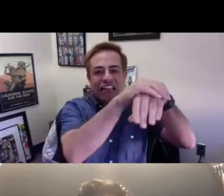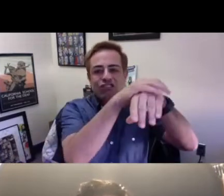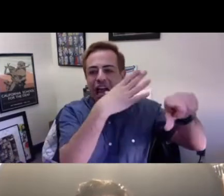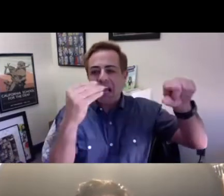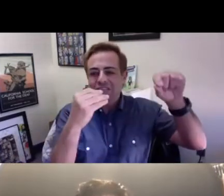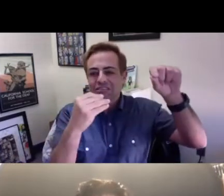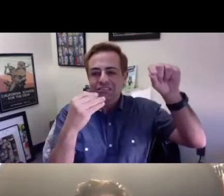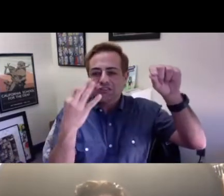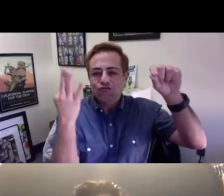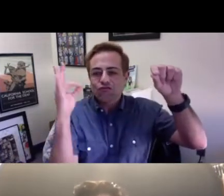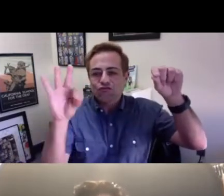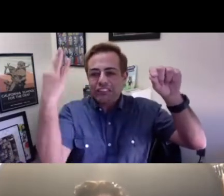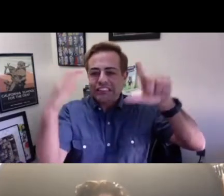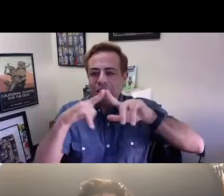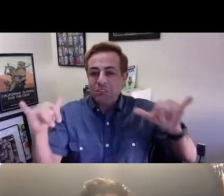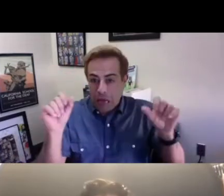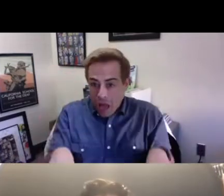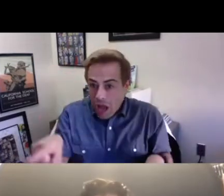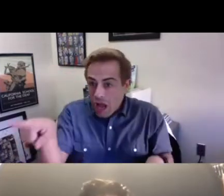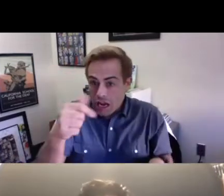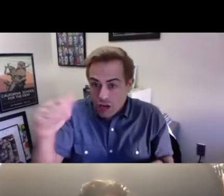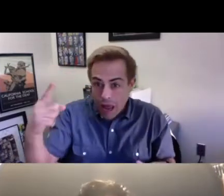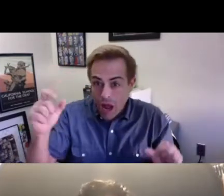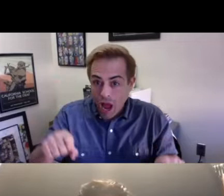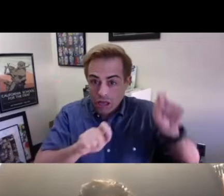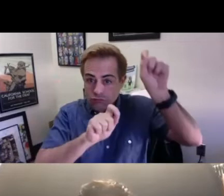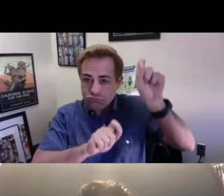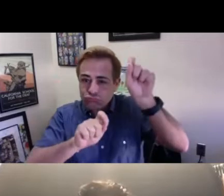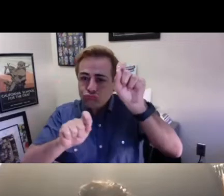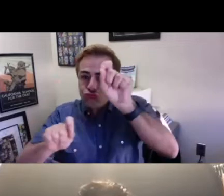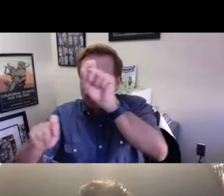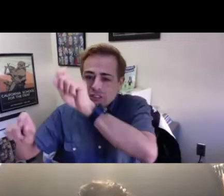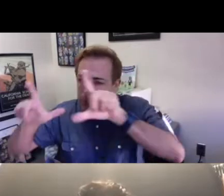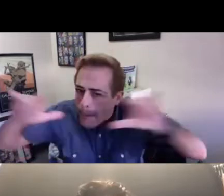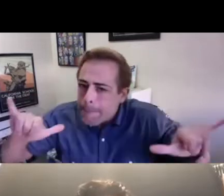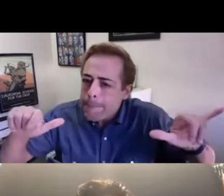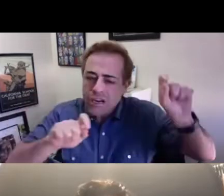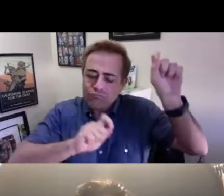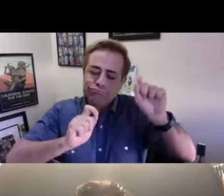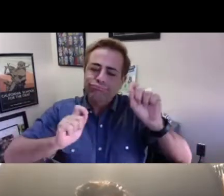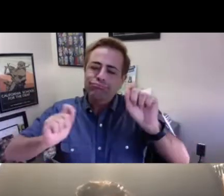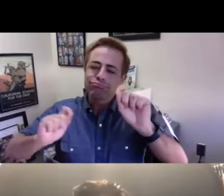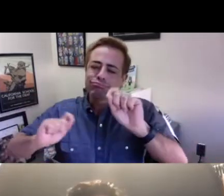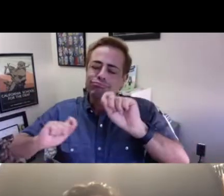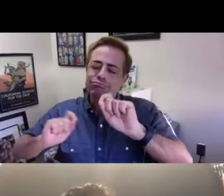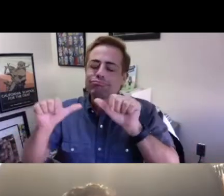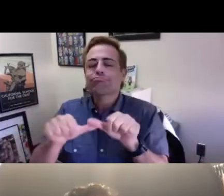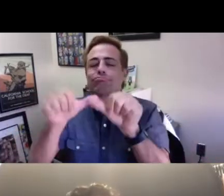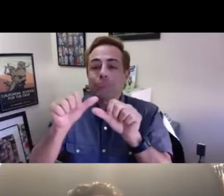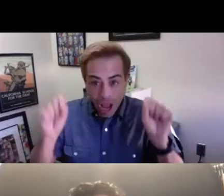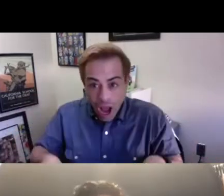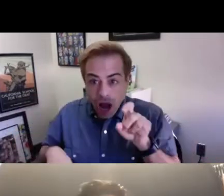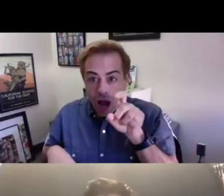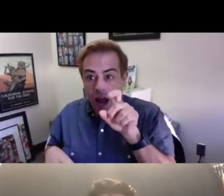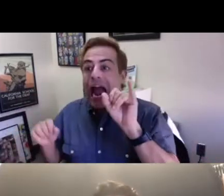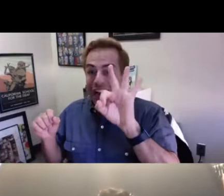you write two different languages, say English and French at the same time? Can anybody write a sentence in two different